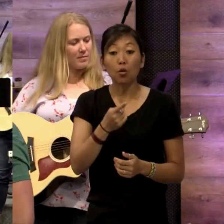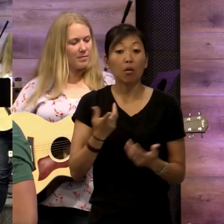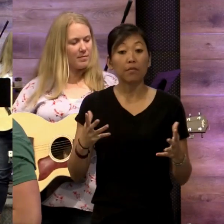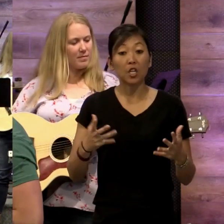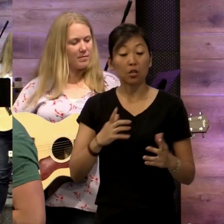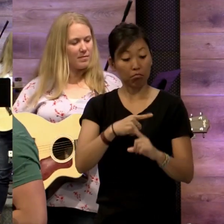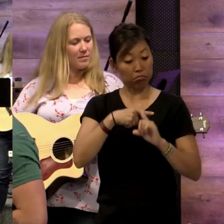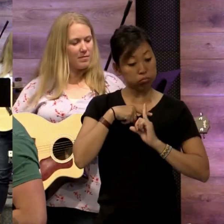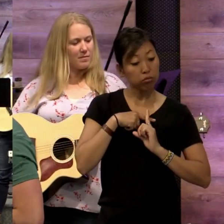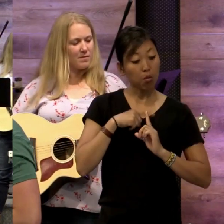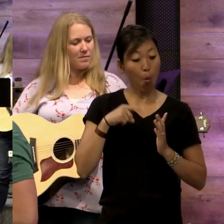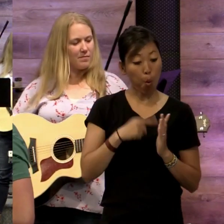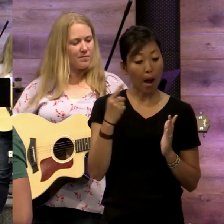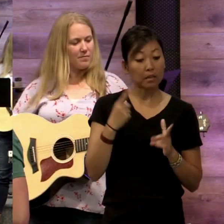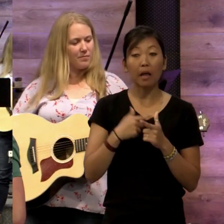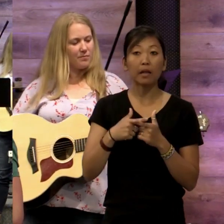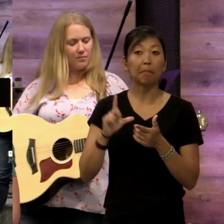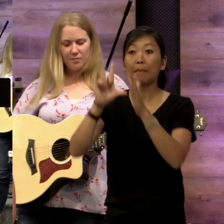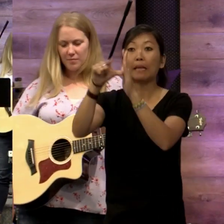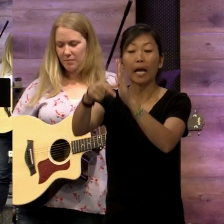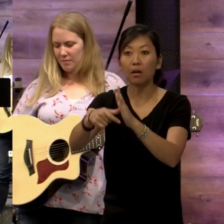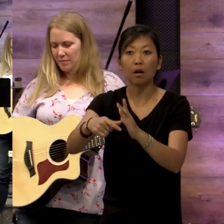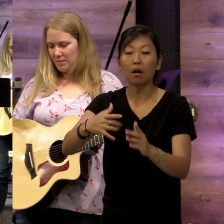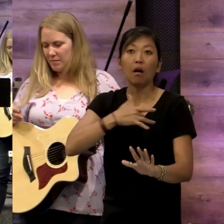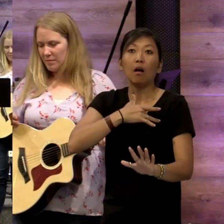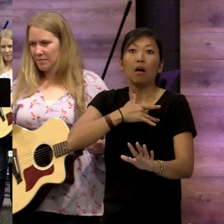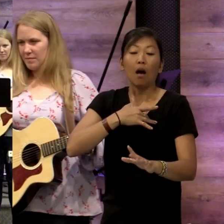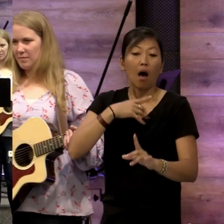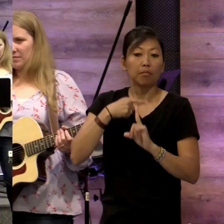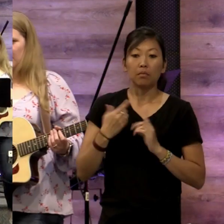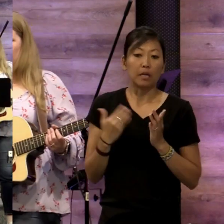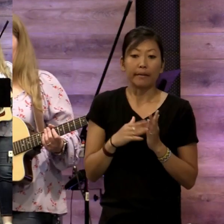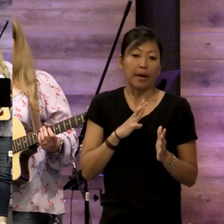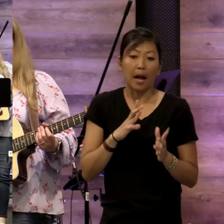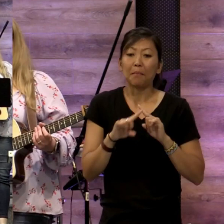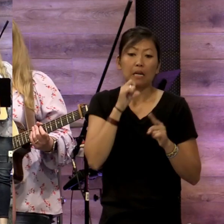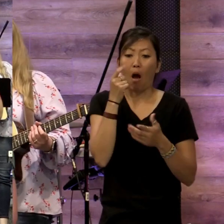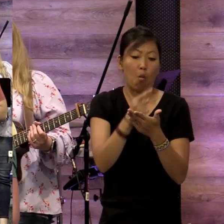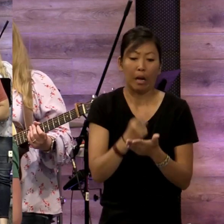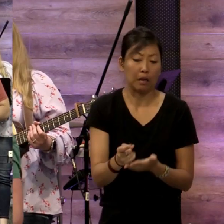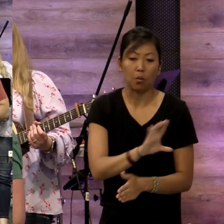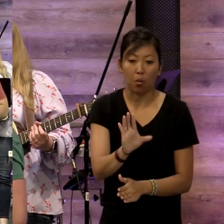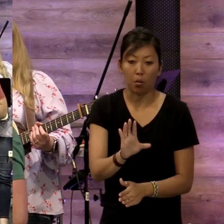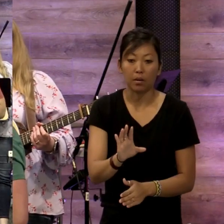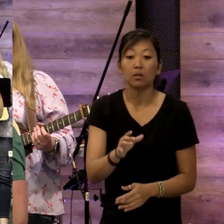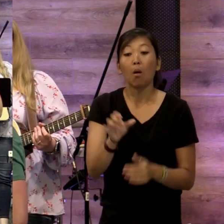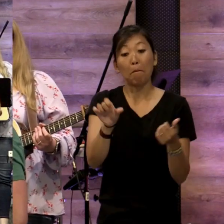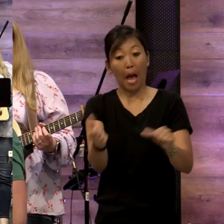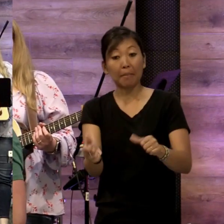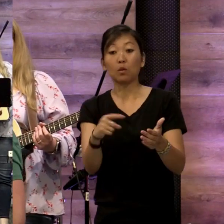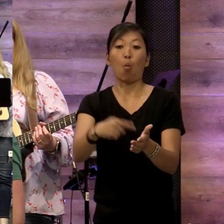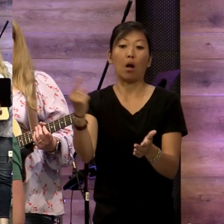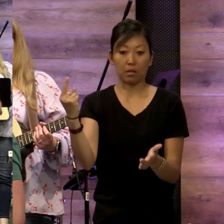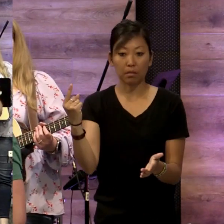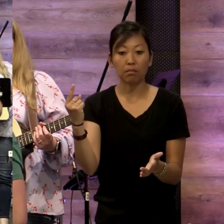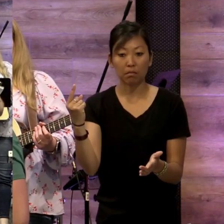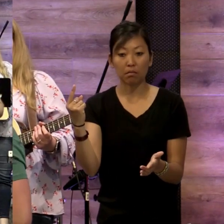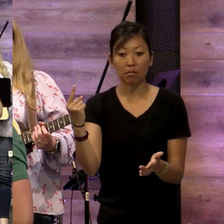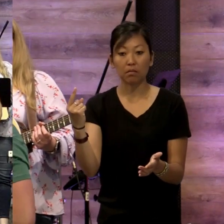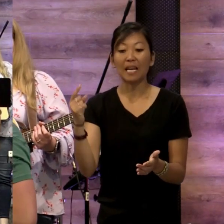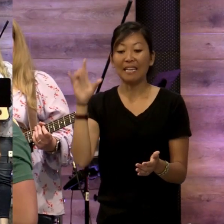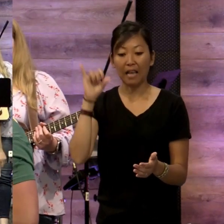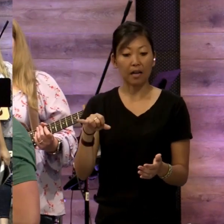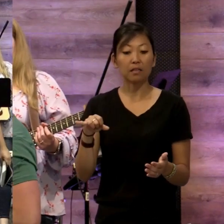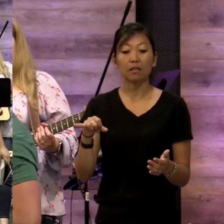incredibly meaningful, but that's what we're supposed to do week in and week out. Baptism is something we do once. And it reminds us of